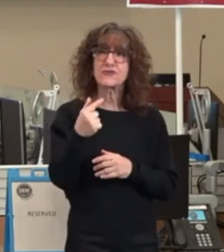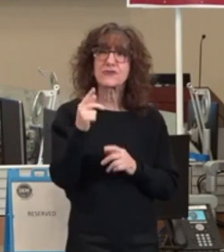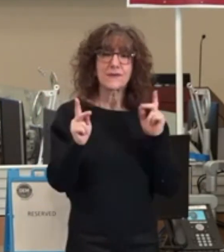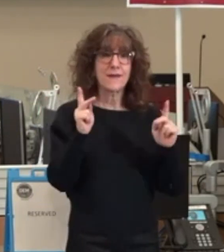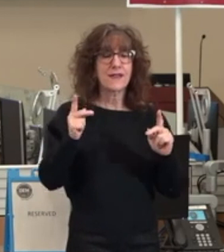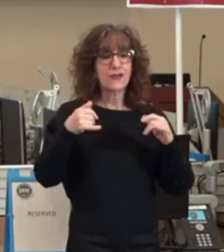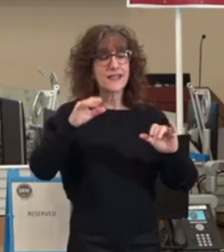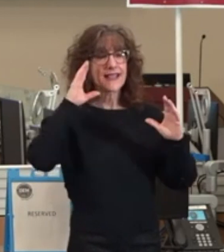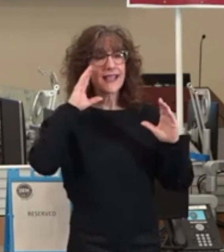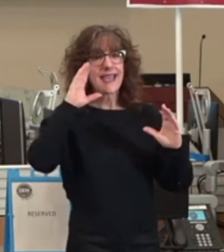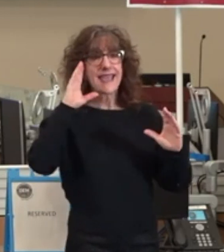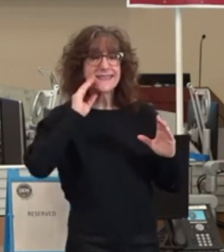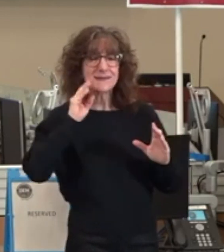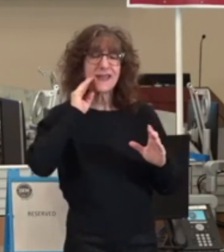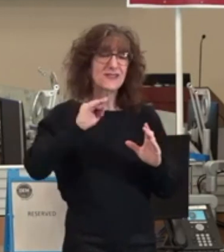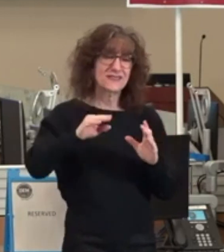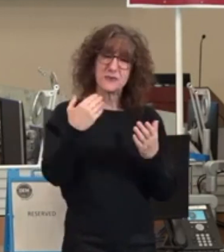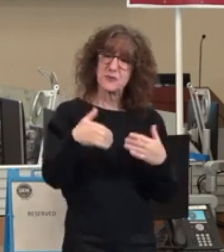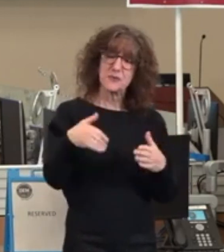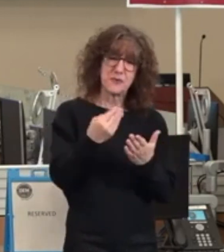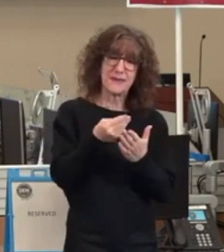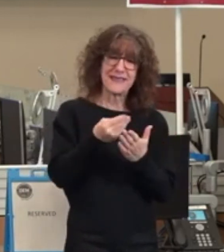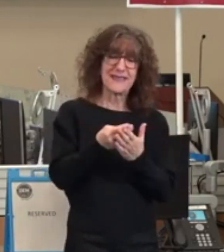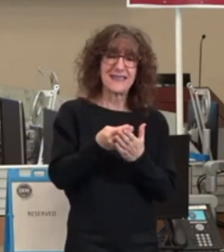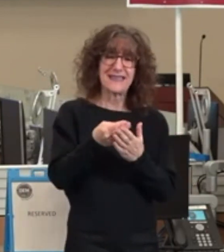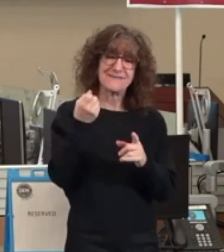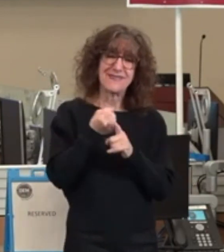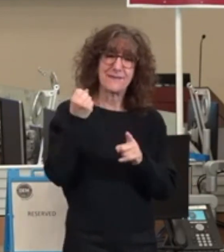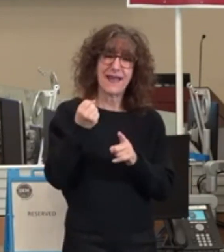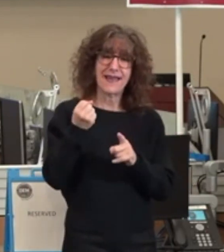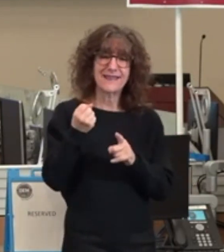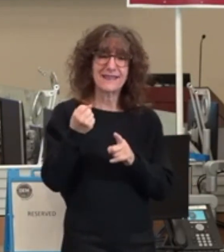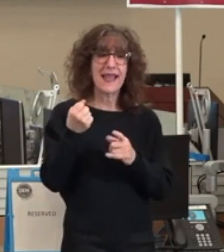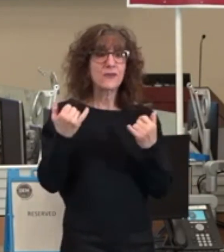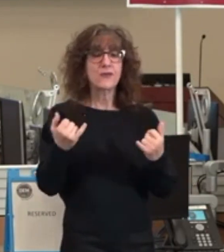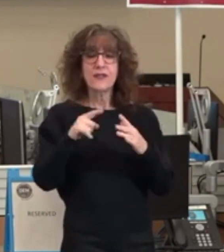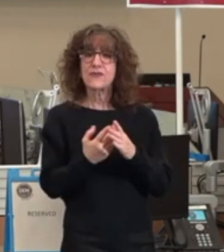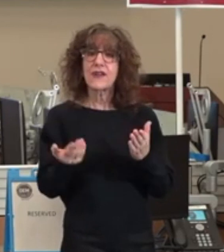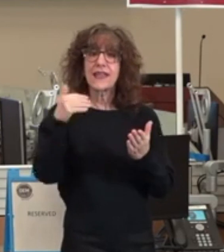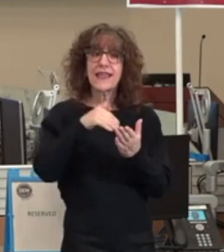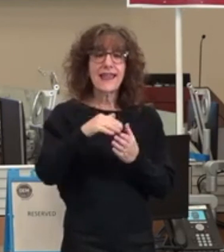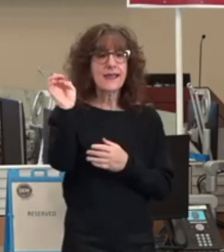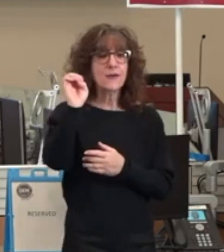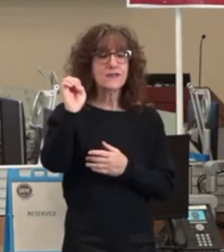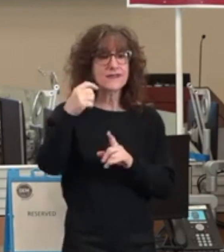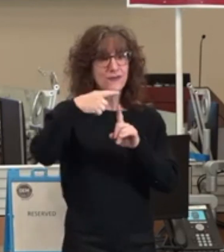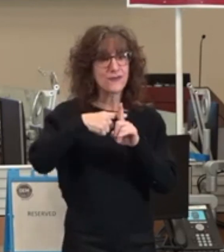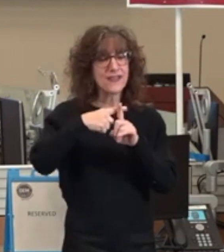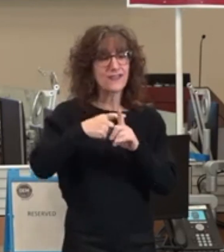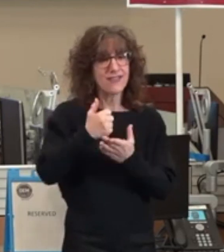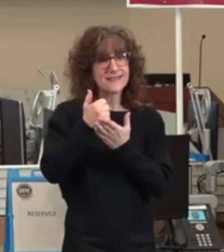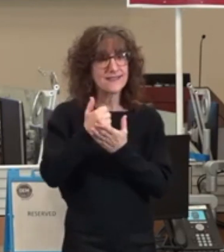still experiencing the economic impacts also of the pandemic. And today we are relaunching our emergency rental